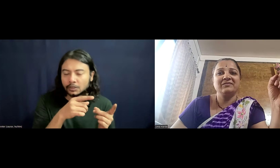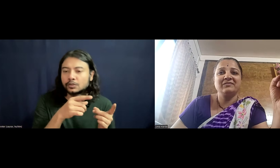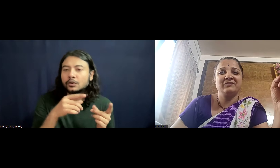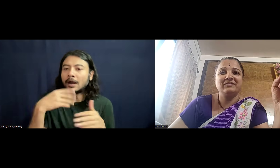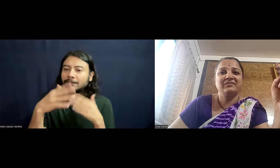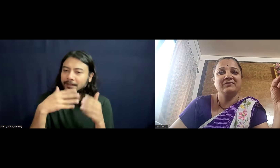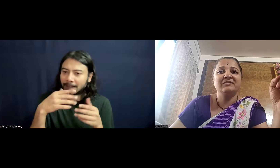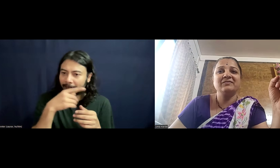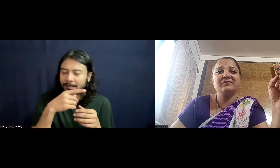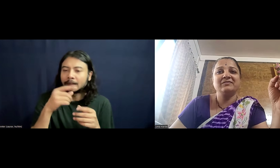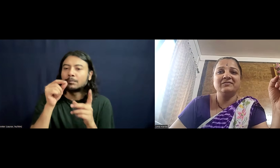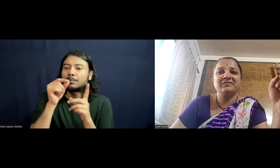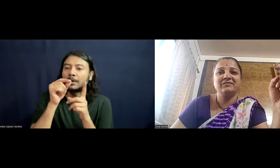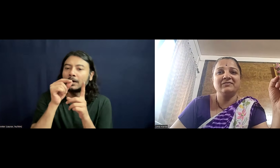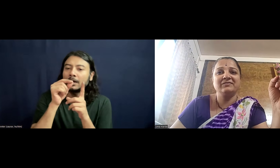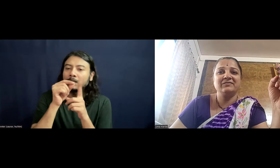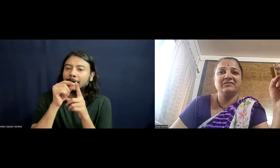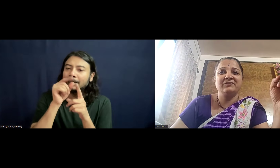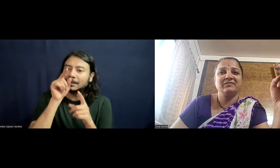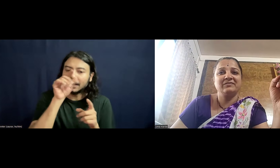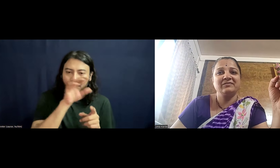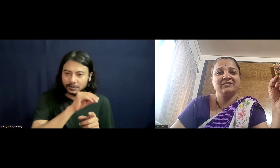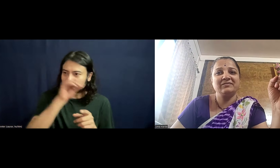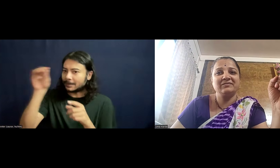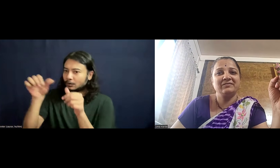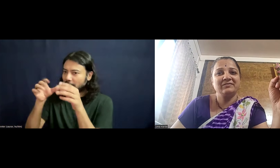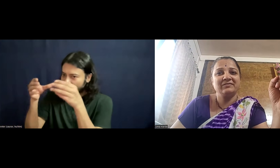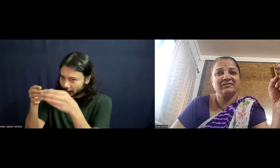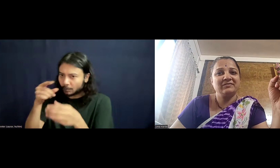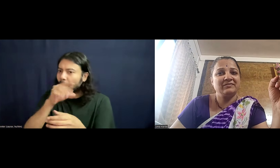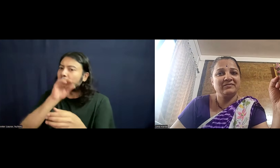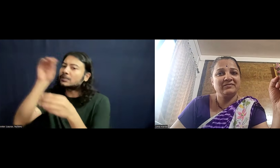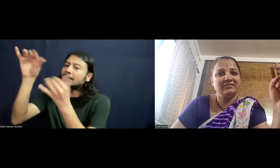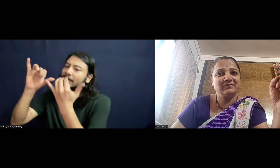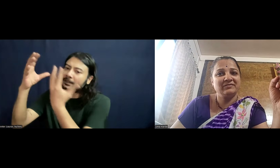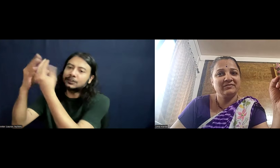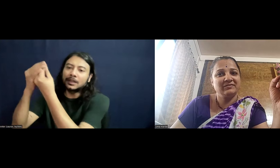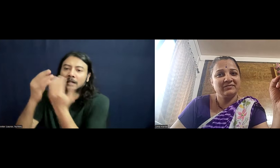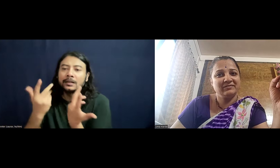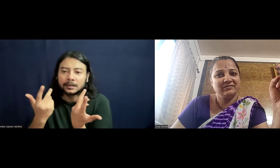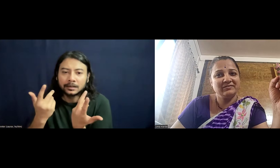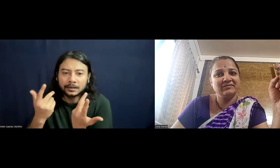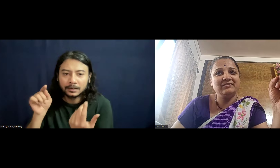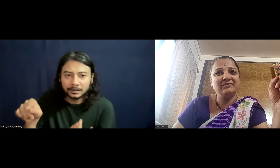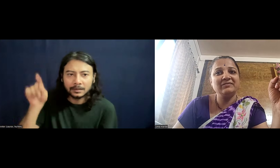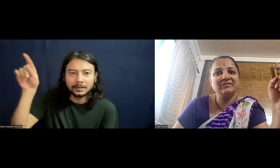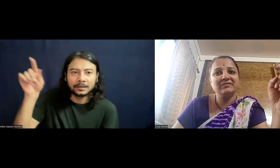conscious, so Right. after that, the Paramatma puts them into the A group or puts them with Krishna.